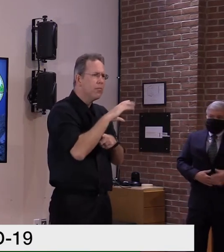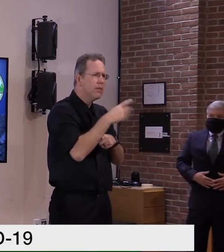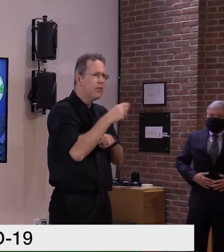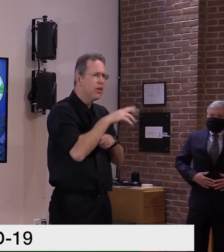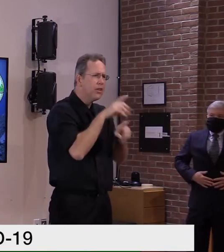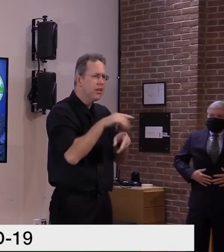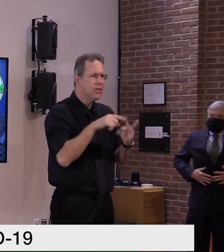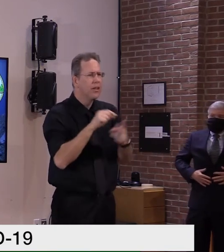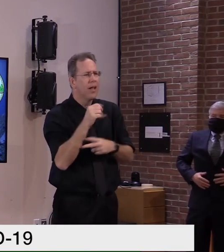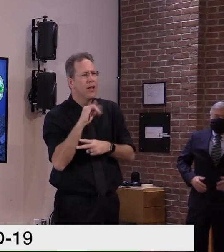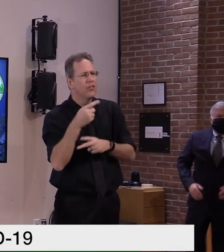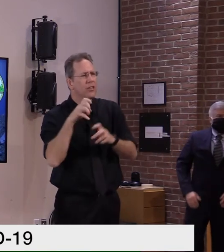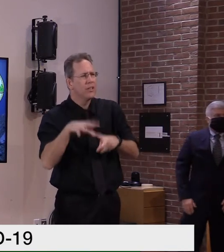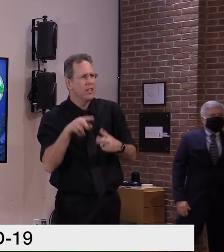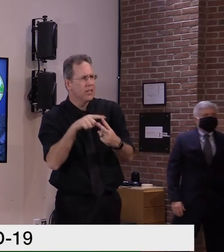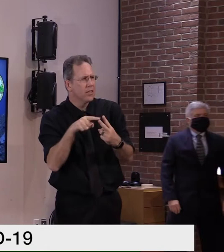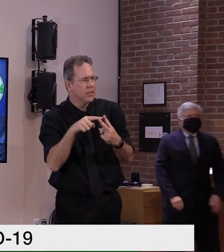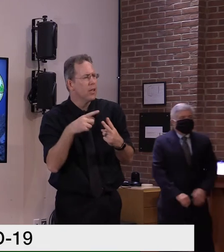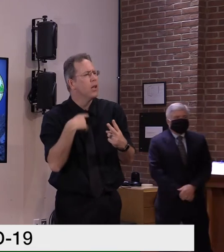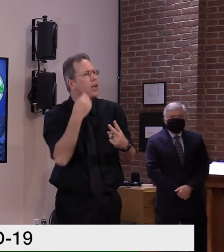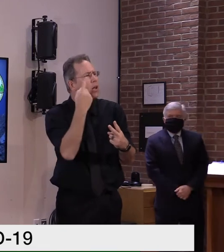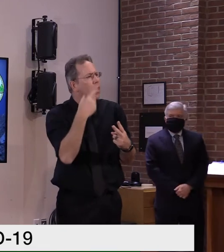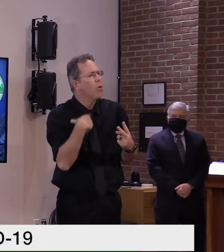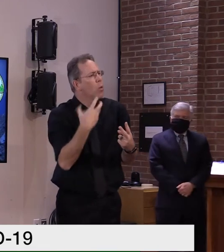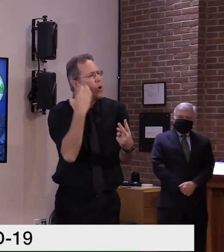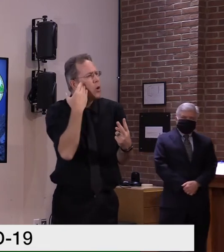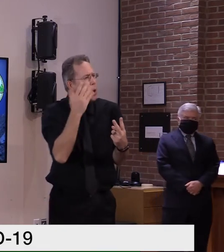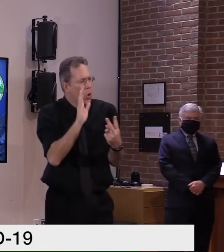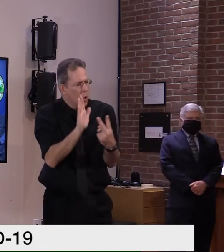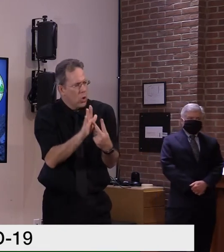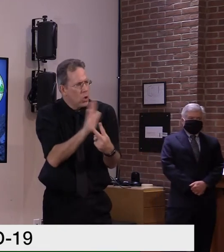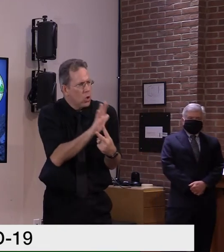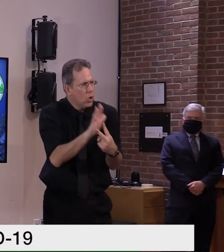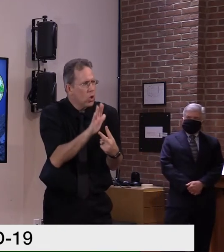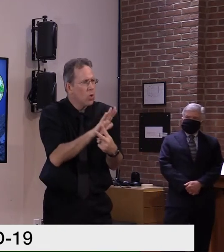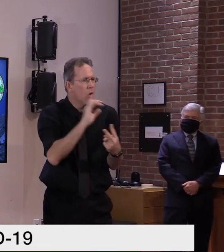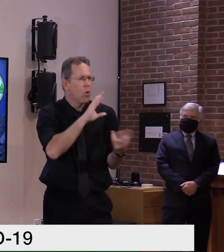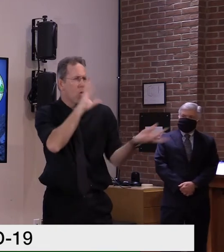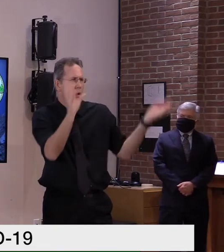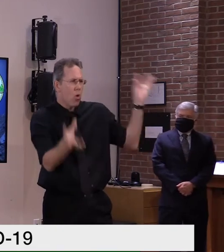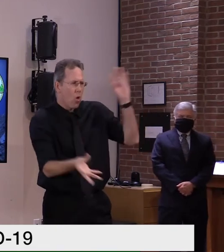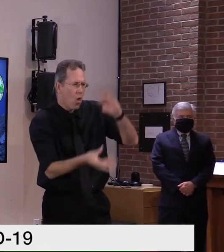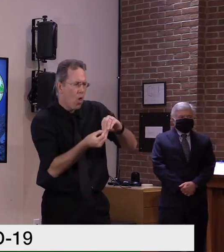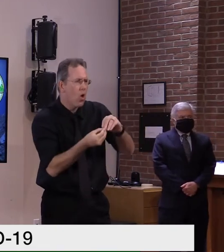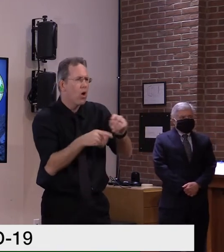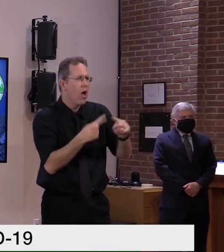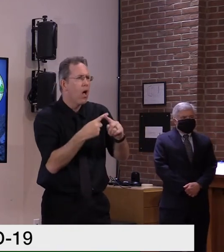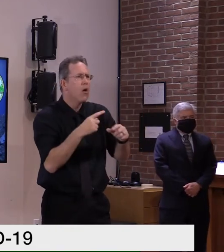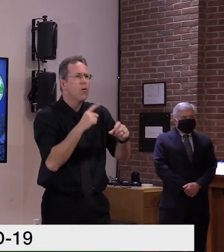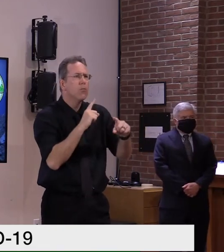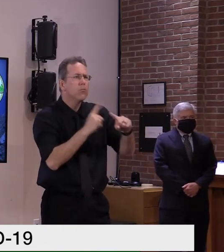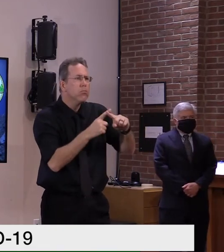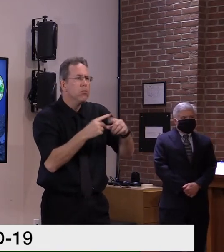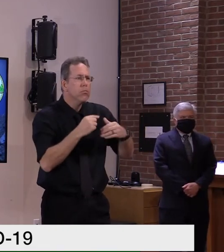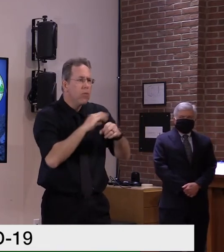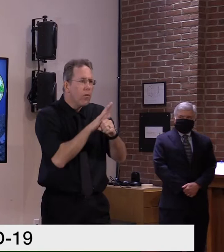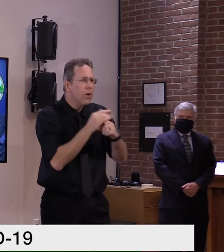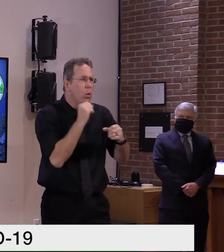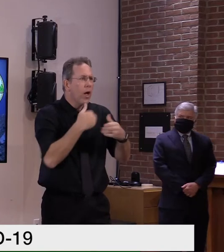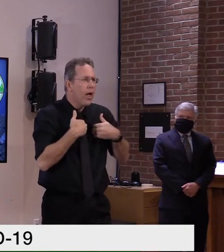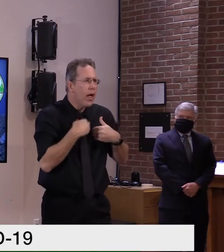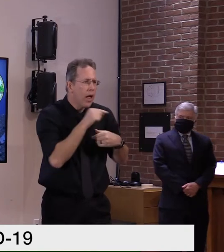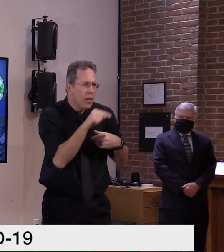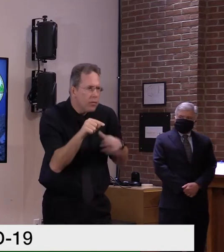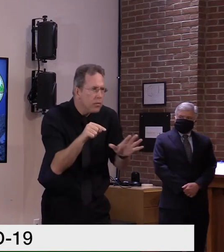a great reflection on Vermont if we have more positive cases, but the sooner we know about it, the better we can mitigate and prevent the spread. So